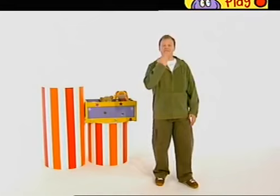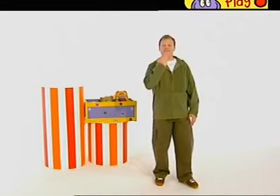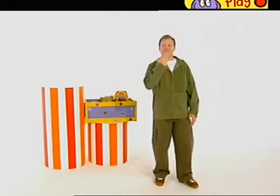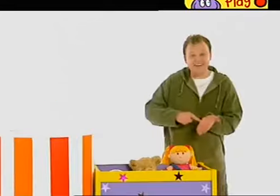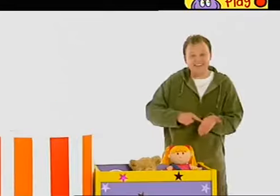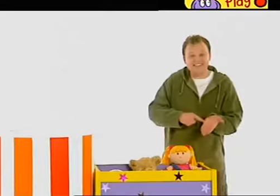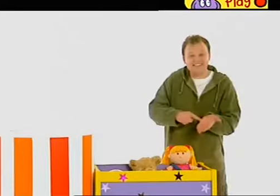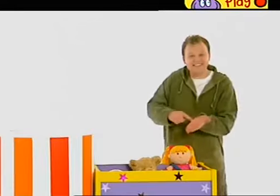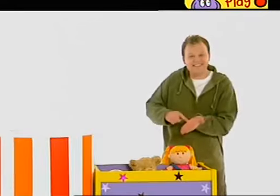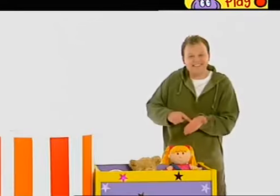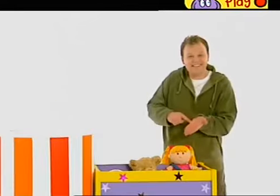Toys.